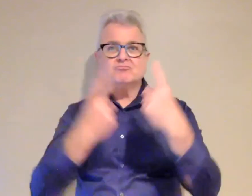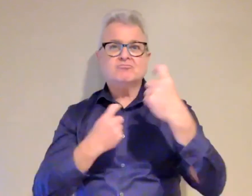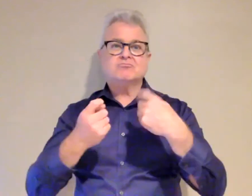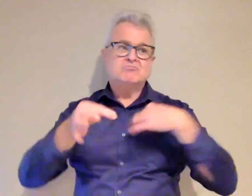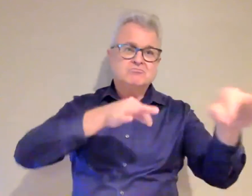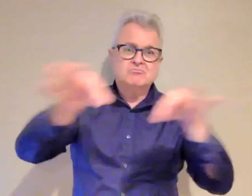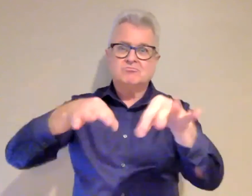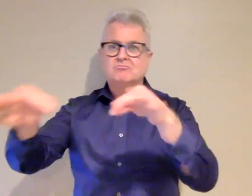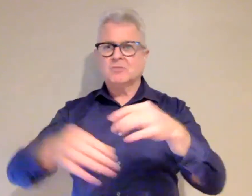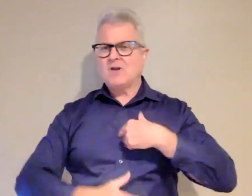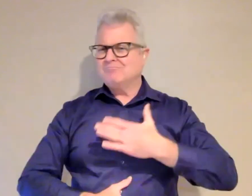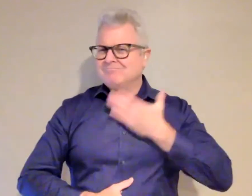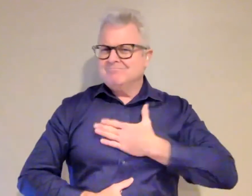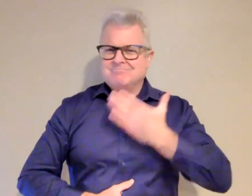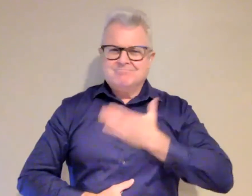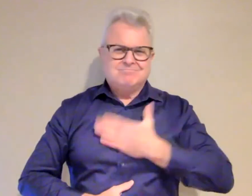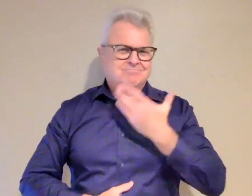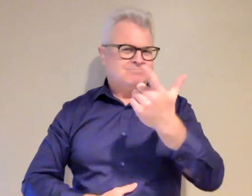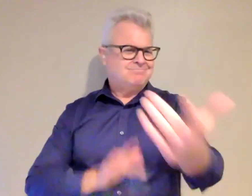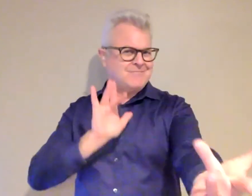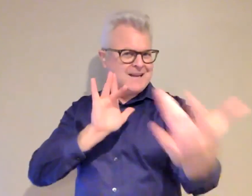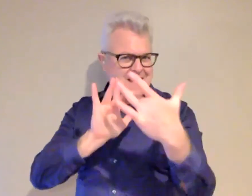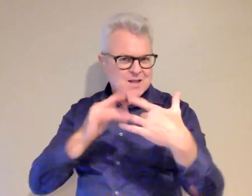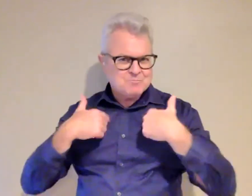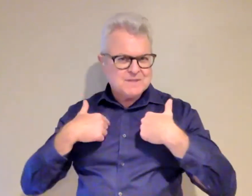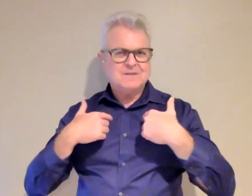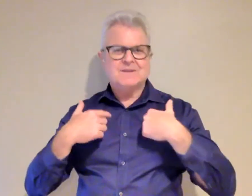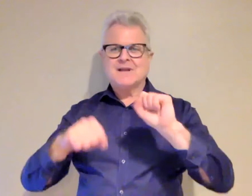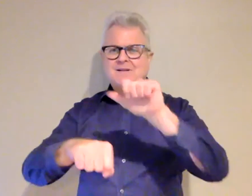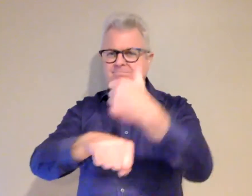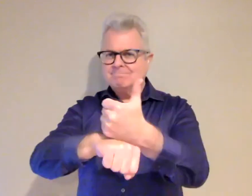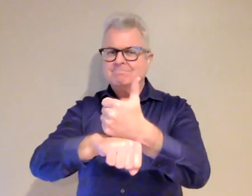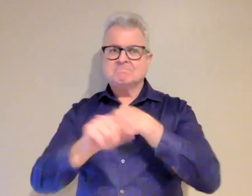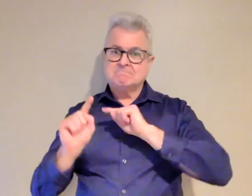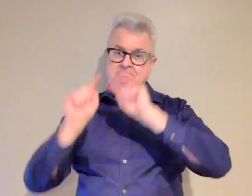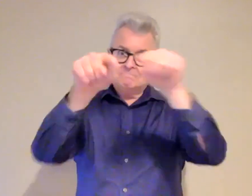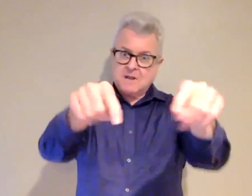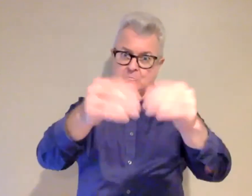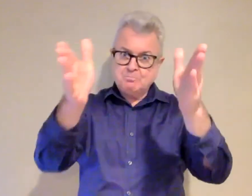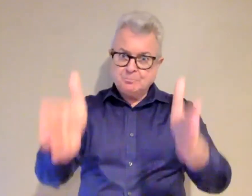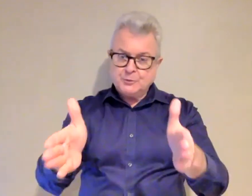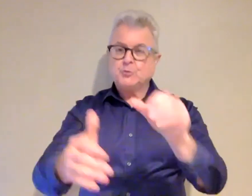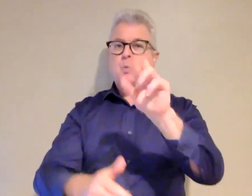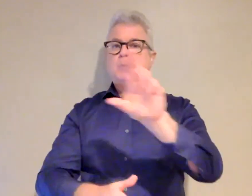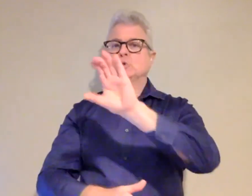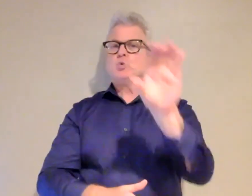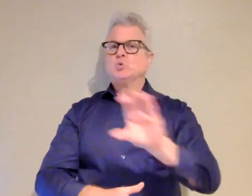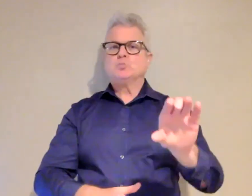want someone to come in and give a presentation, I would be more than happy to go there to give a presentation on these items. I can go